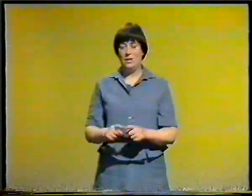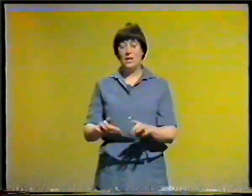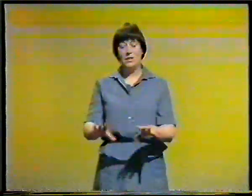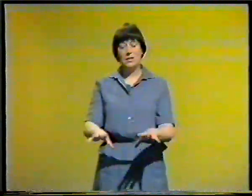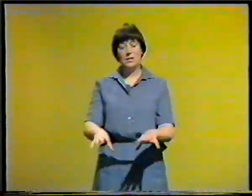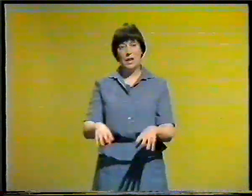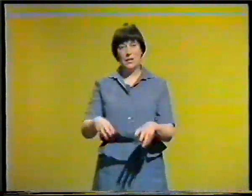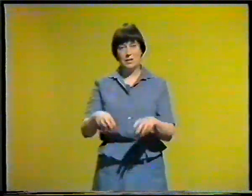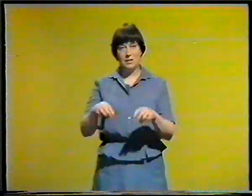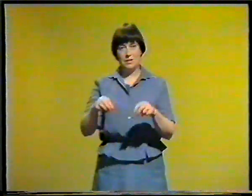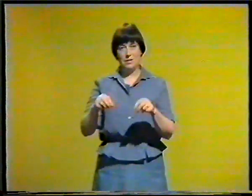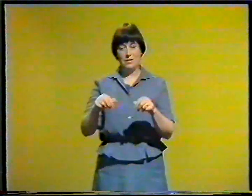Sand.